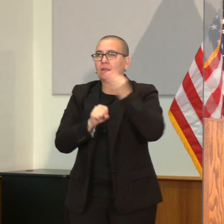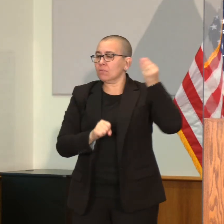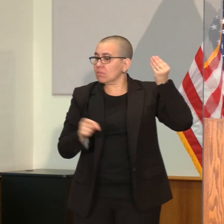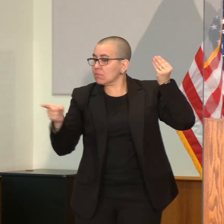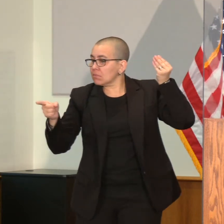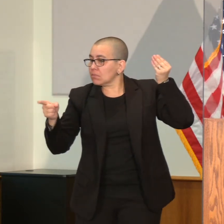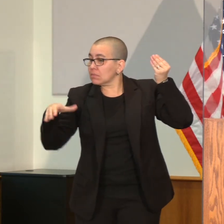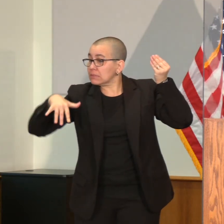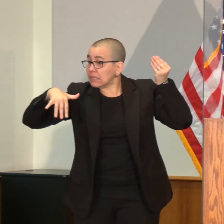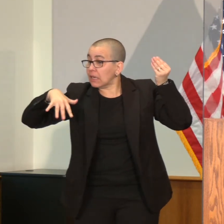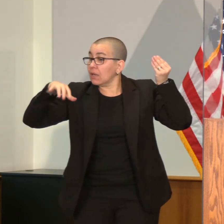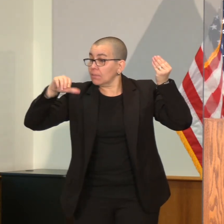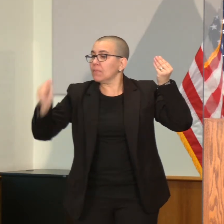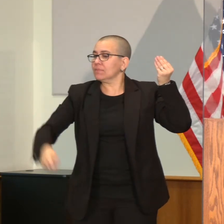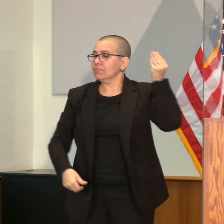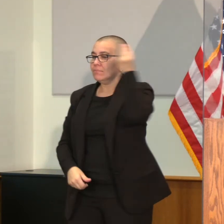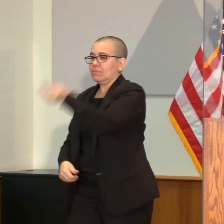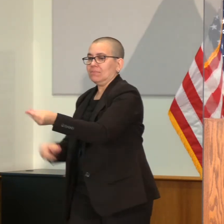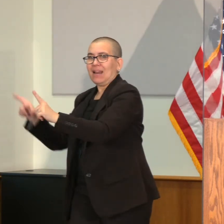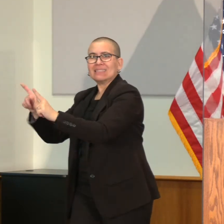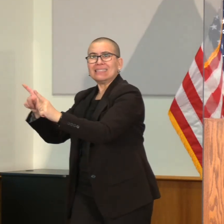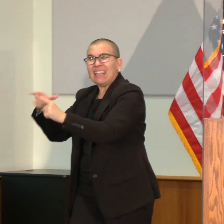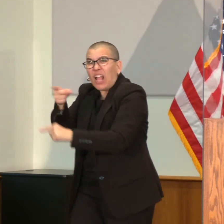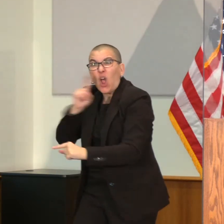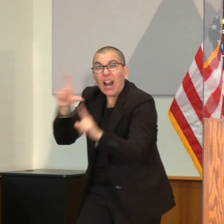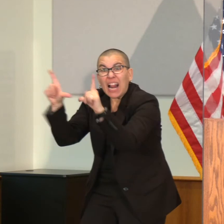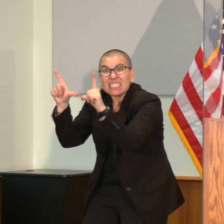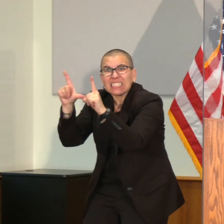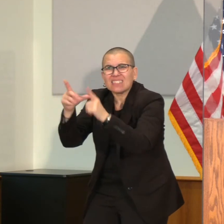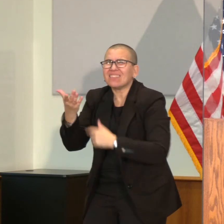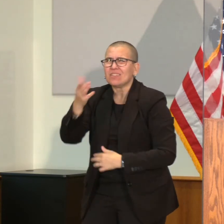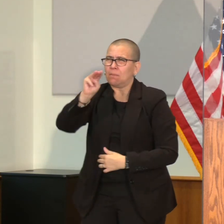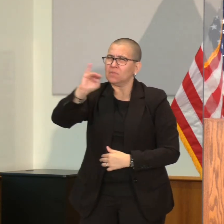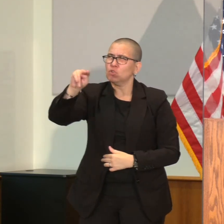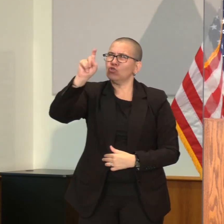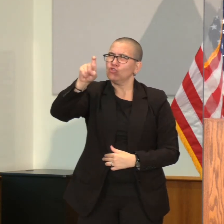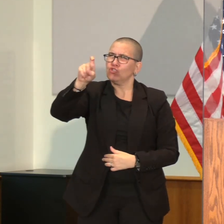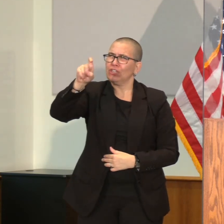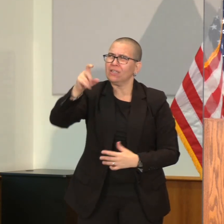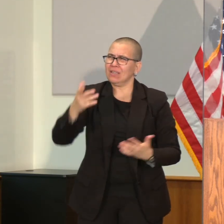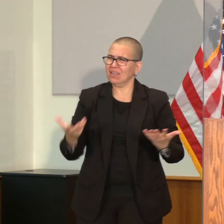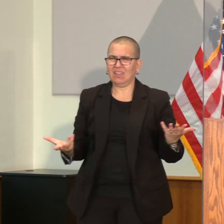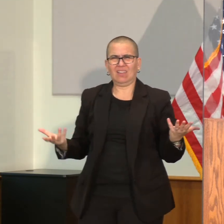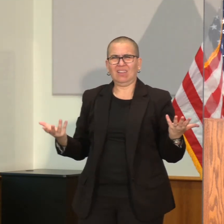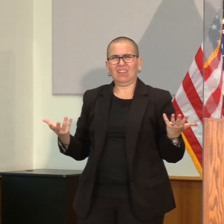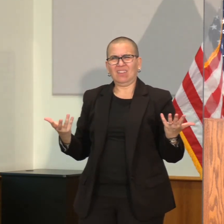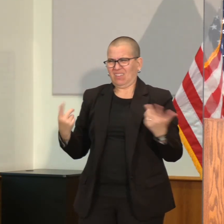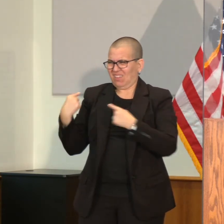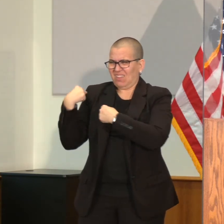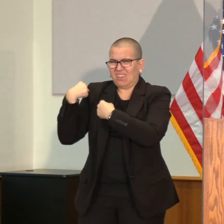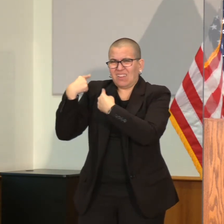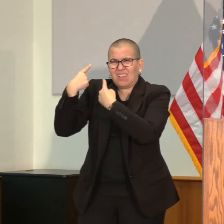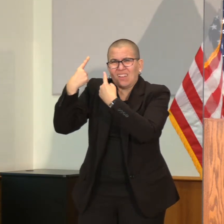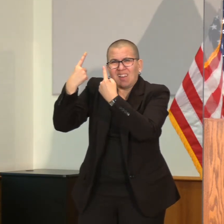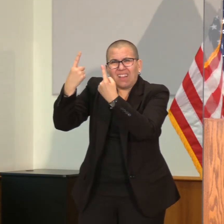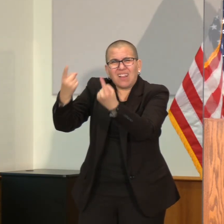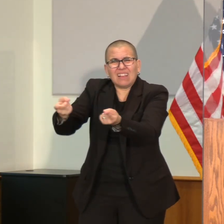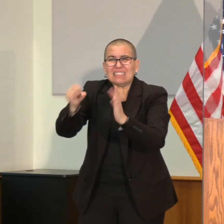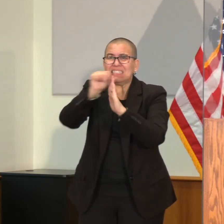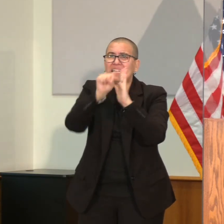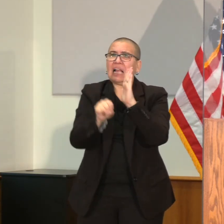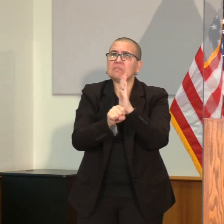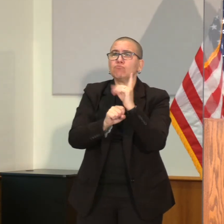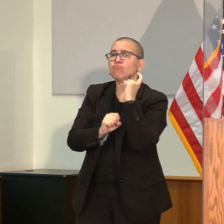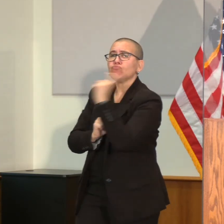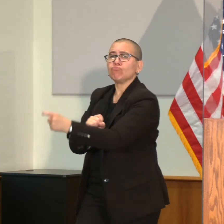Minnesotans should be shocked that over its decades-long history, a state professional licensing board